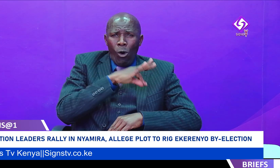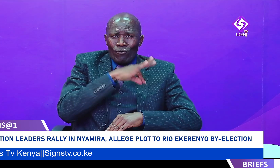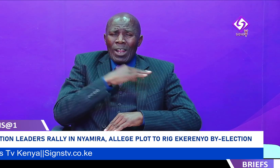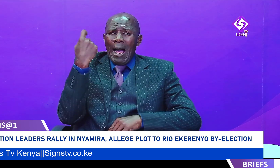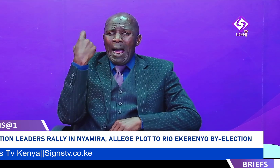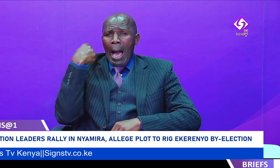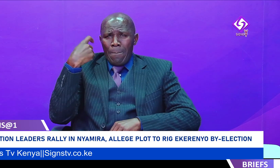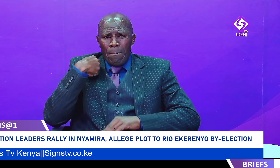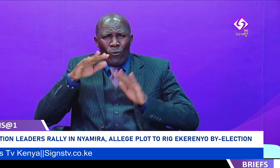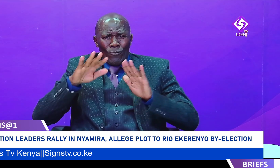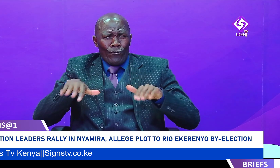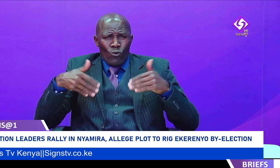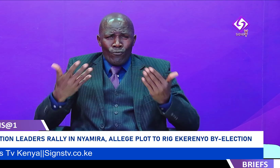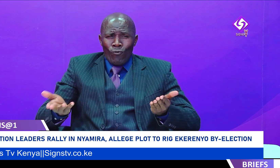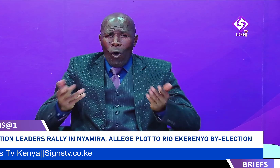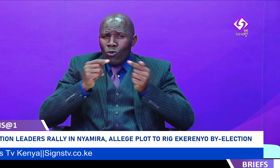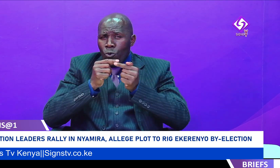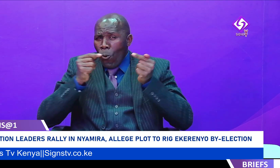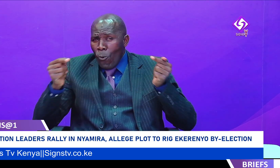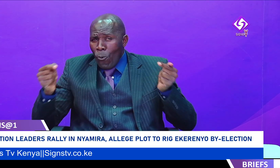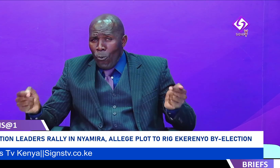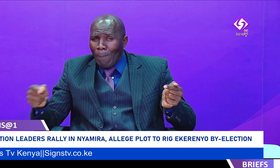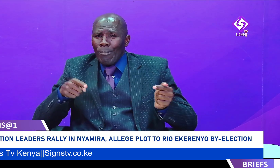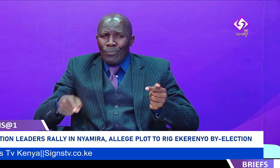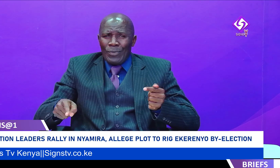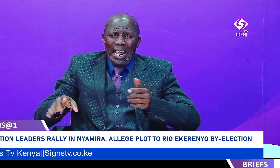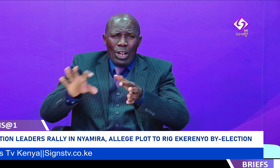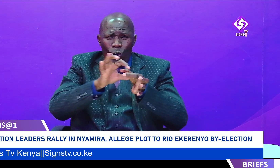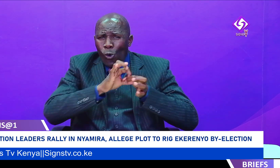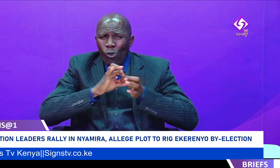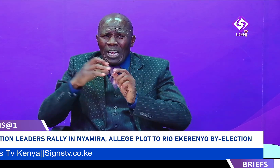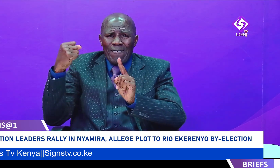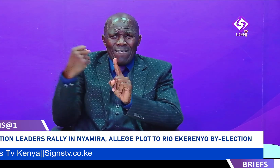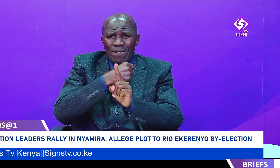several high-profile figures from the opposition alliance attack the government side.